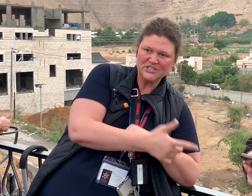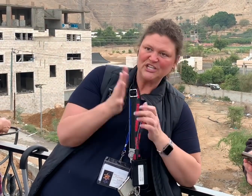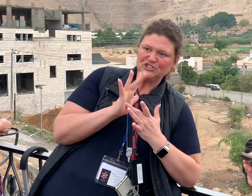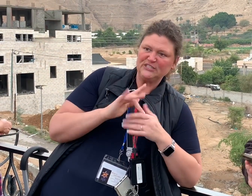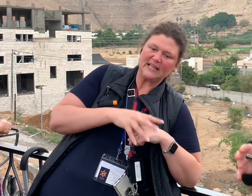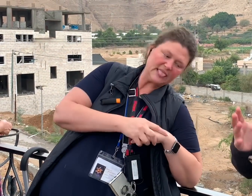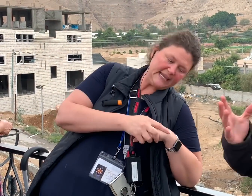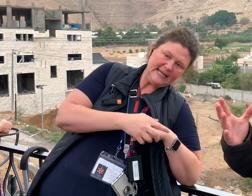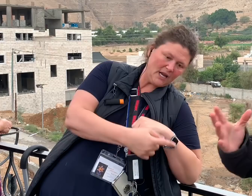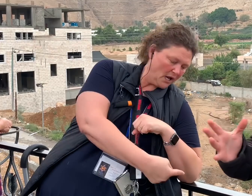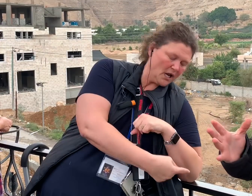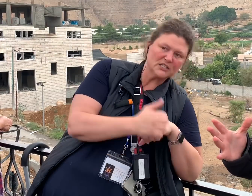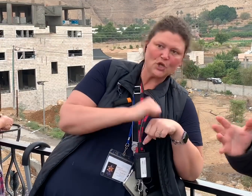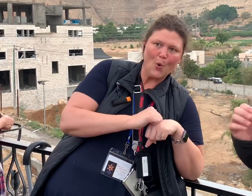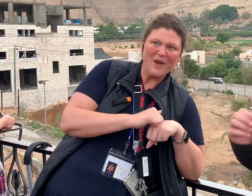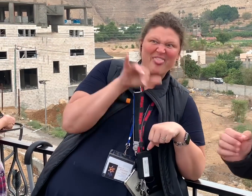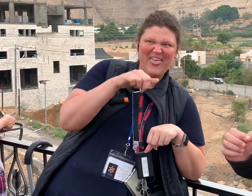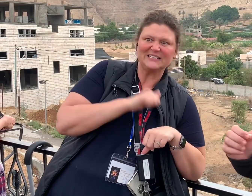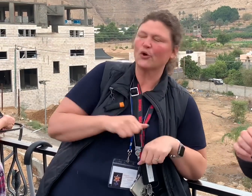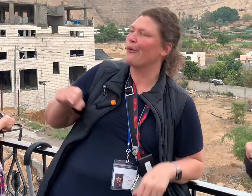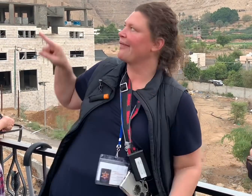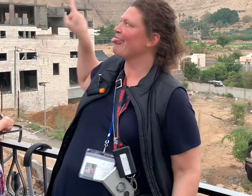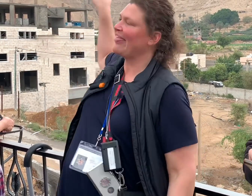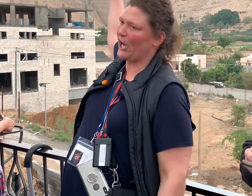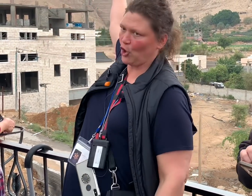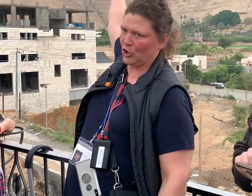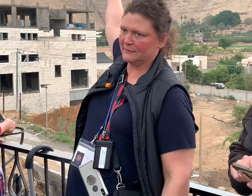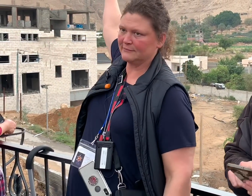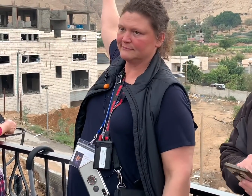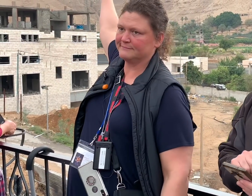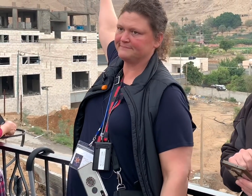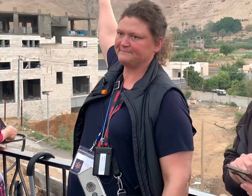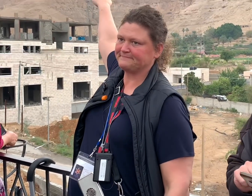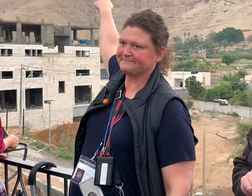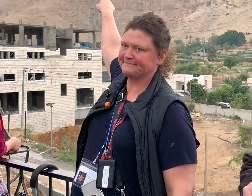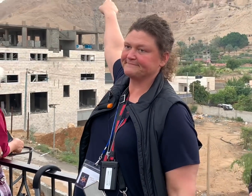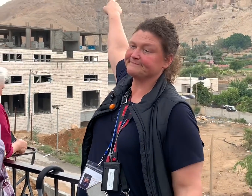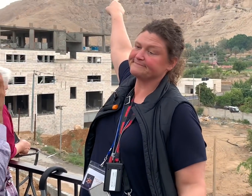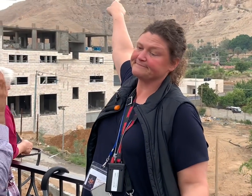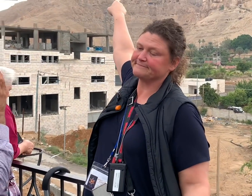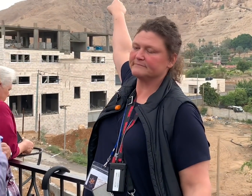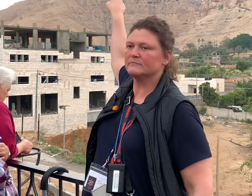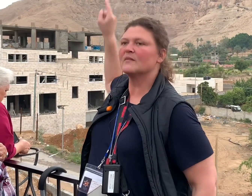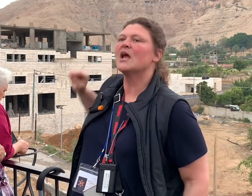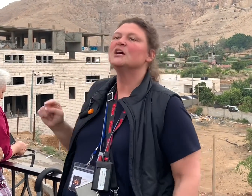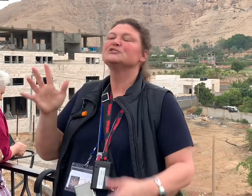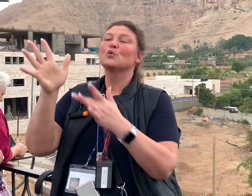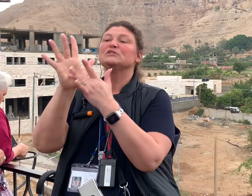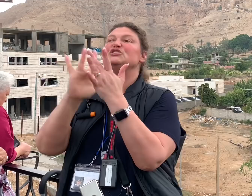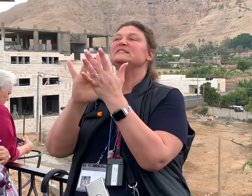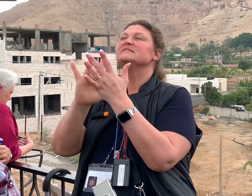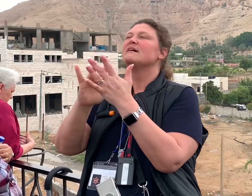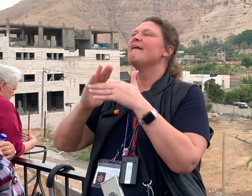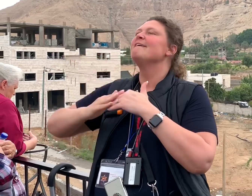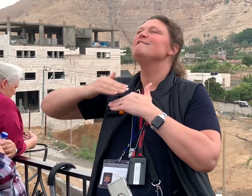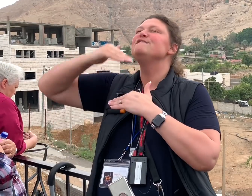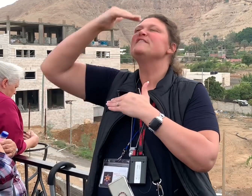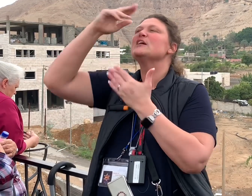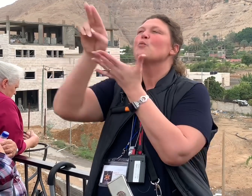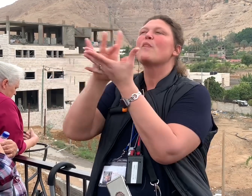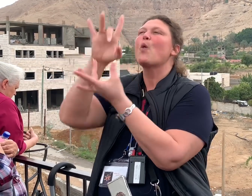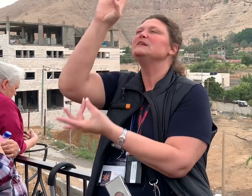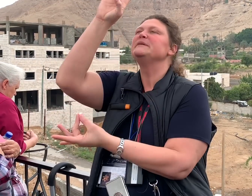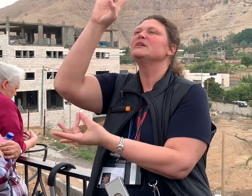chapter 4. Satan tempt Jesus. Then Jesus, being filled with the Holy